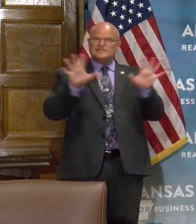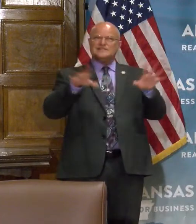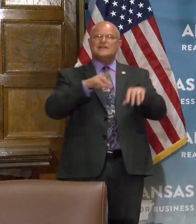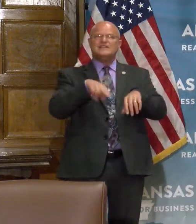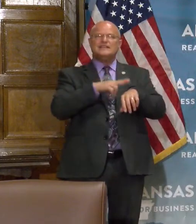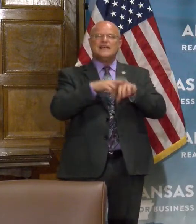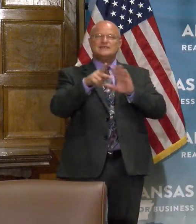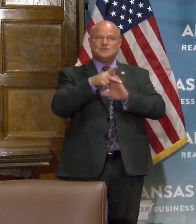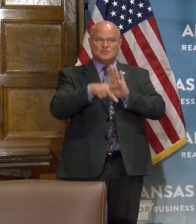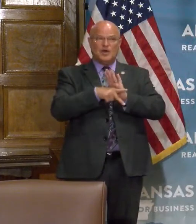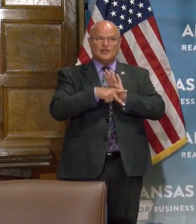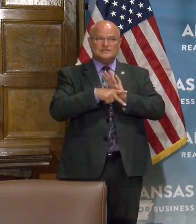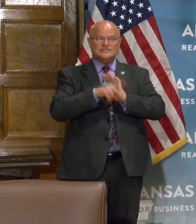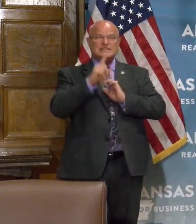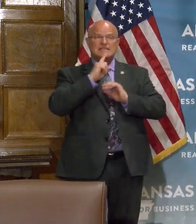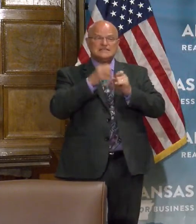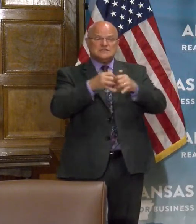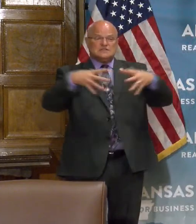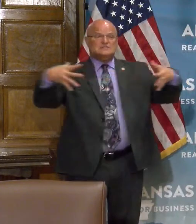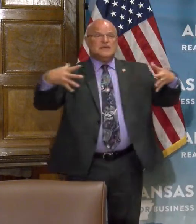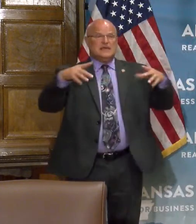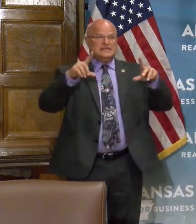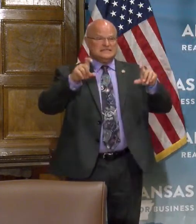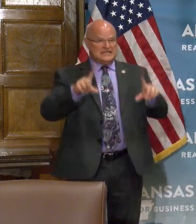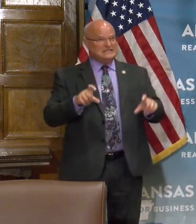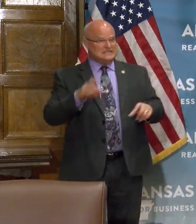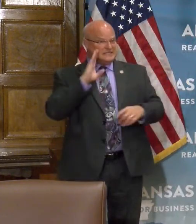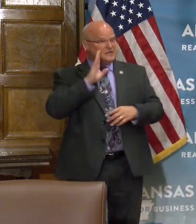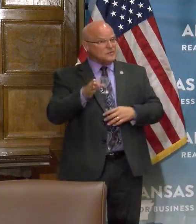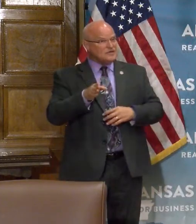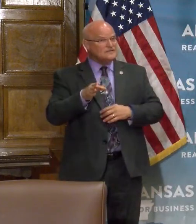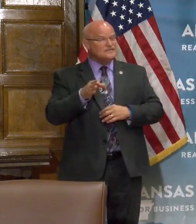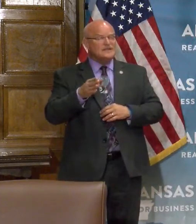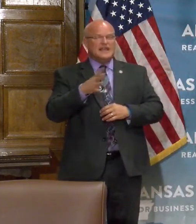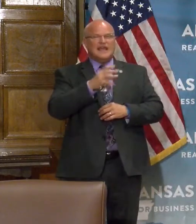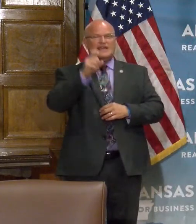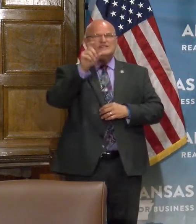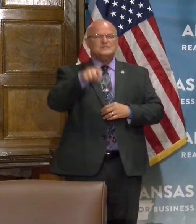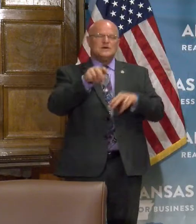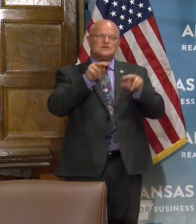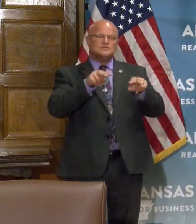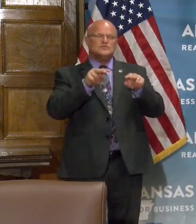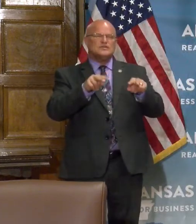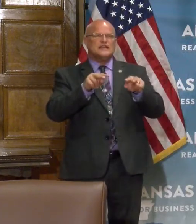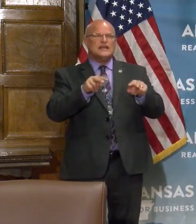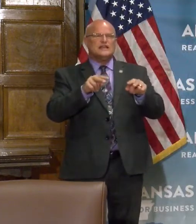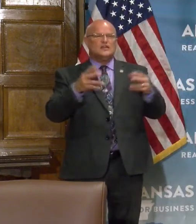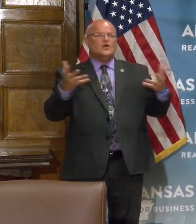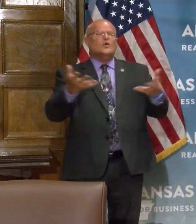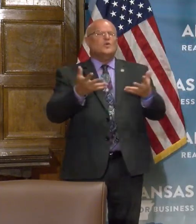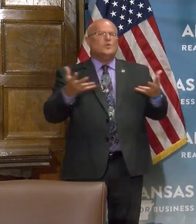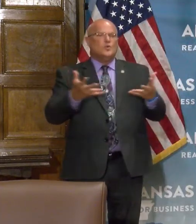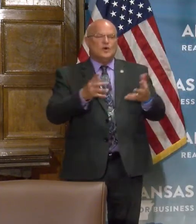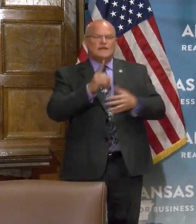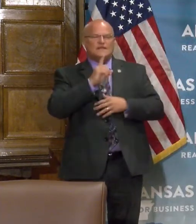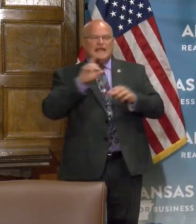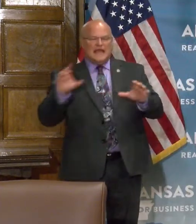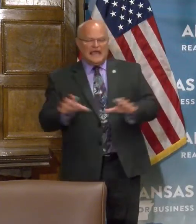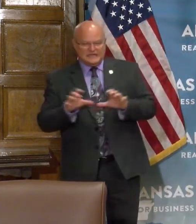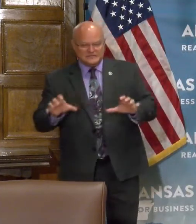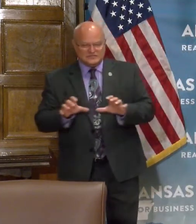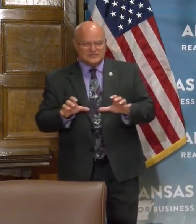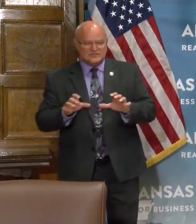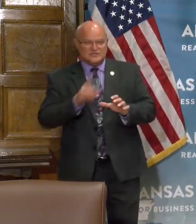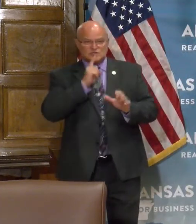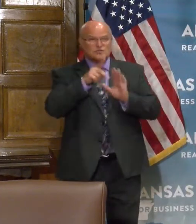national policy is to expand testing. And there again, you have to look at what is the action, what is